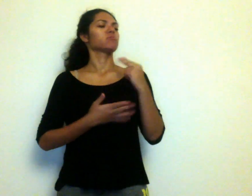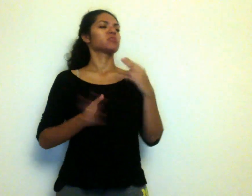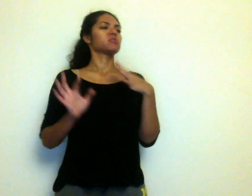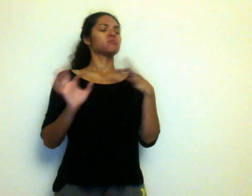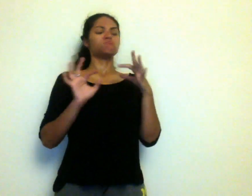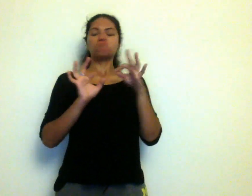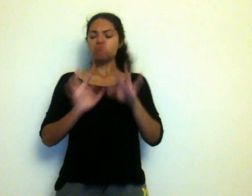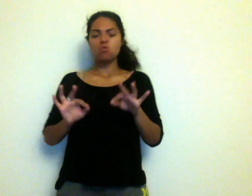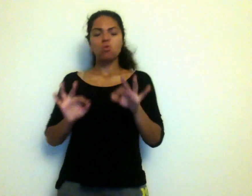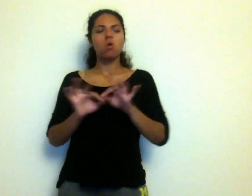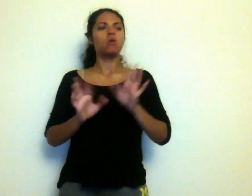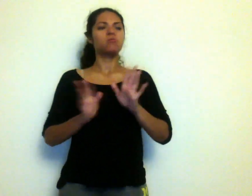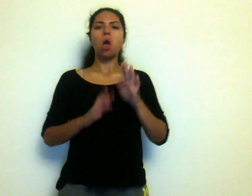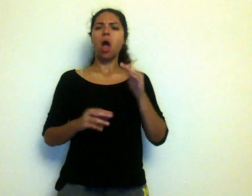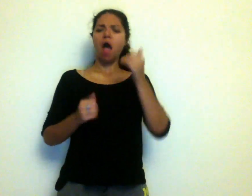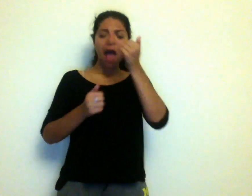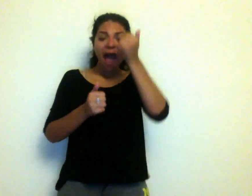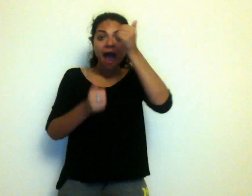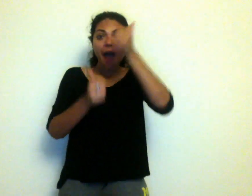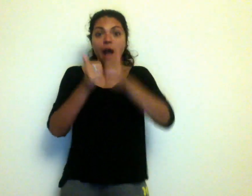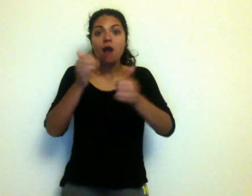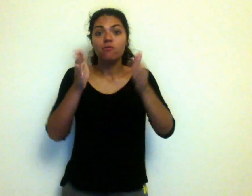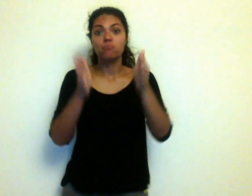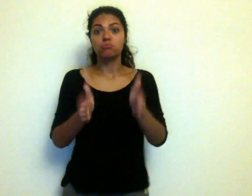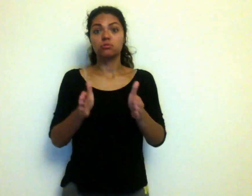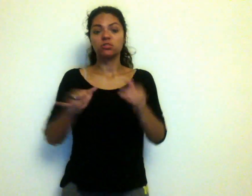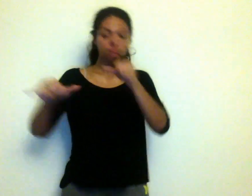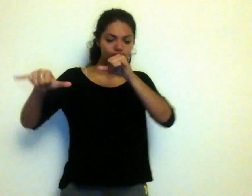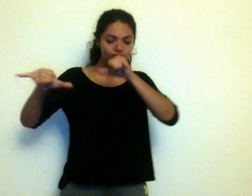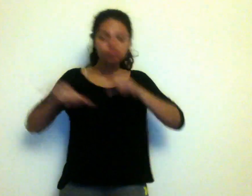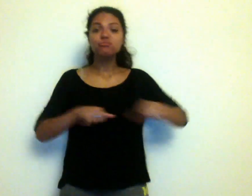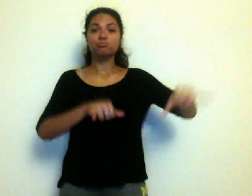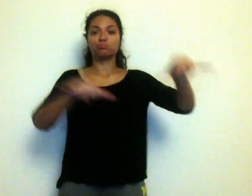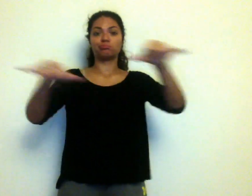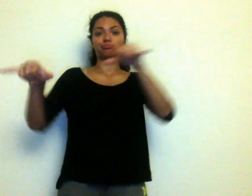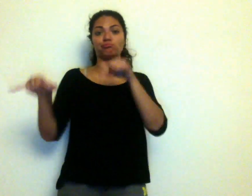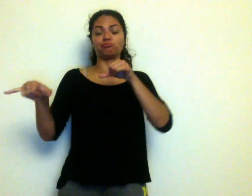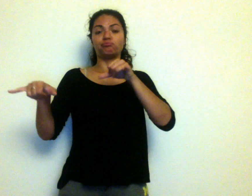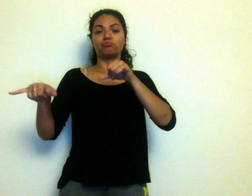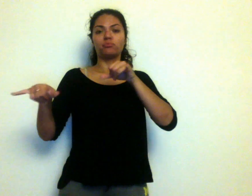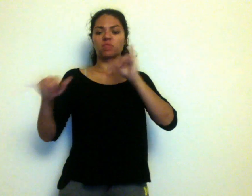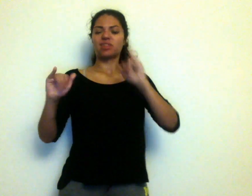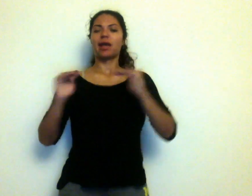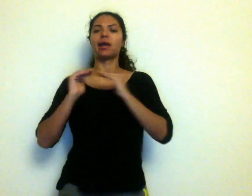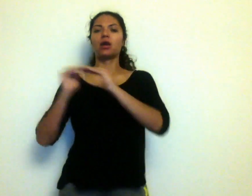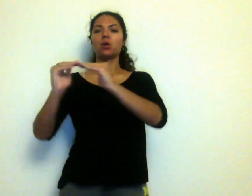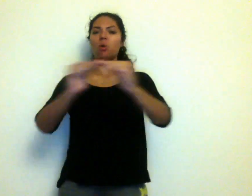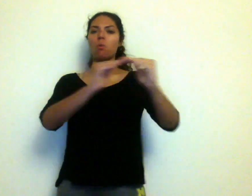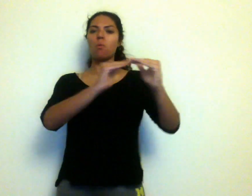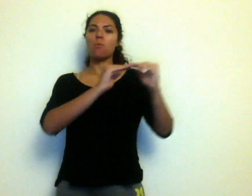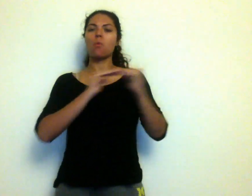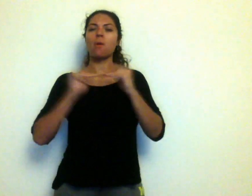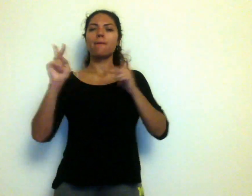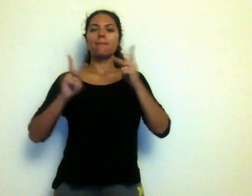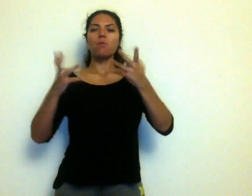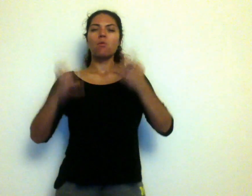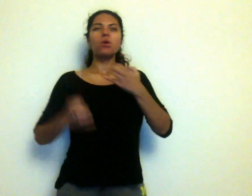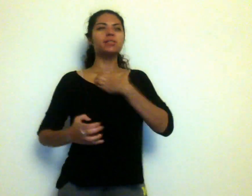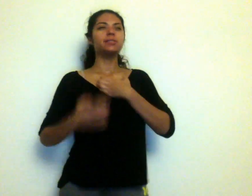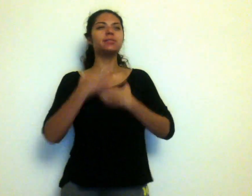even platform. And if you take these 5 issues that I have given to you, let me retrace them because